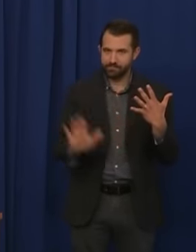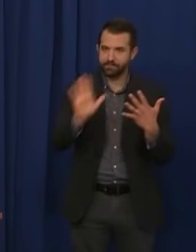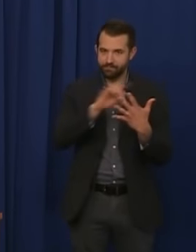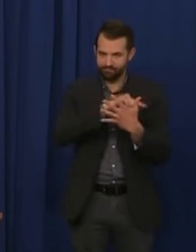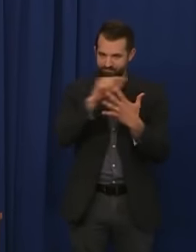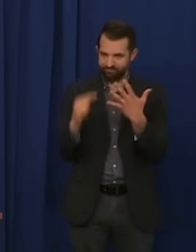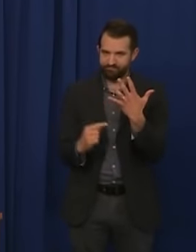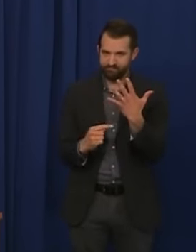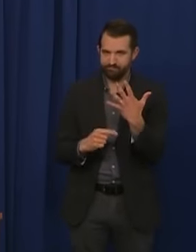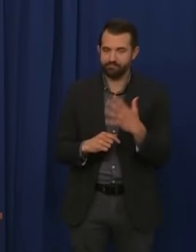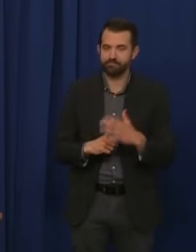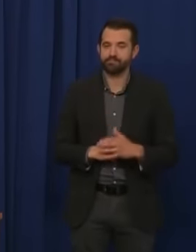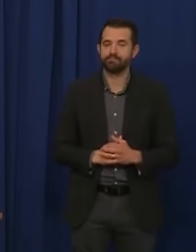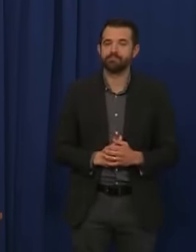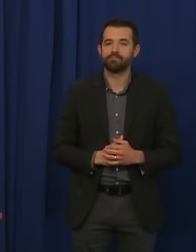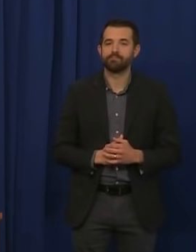County.